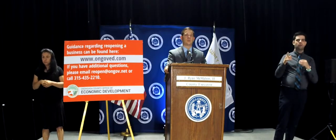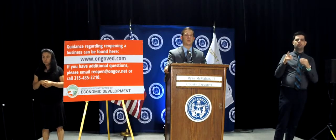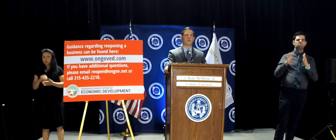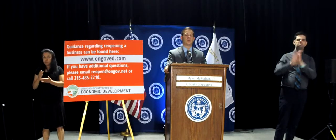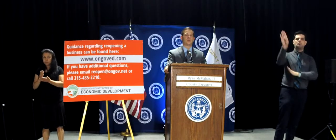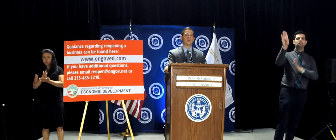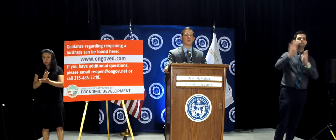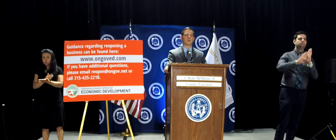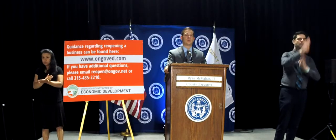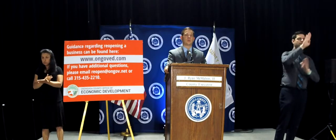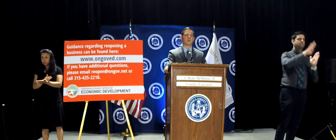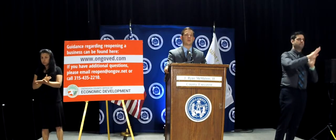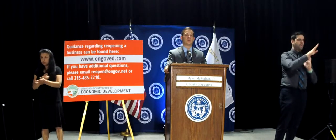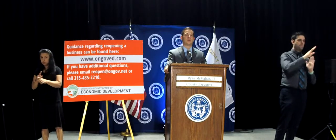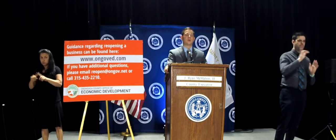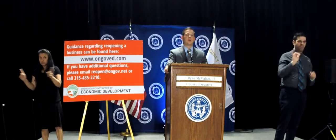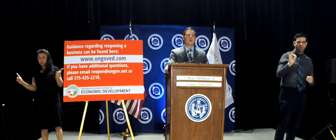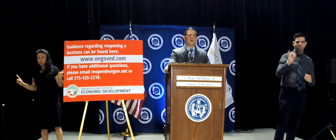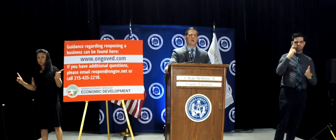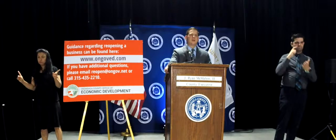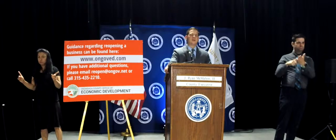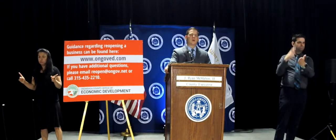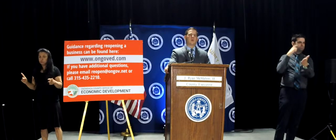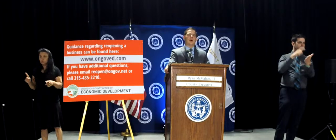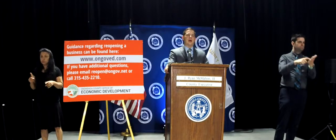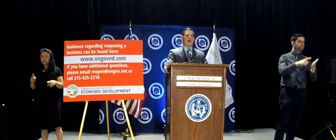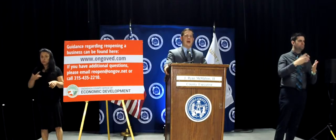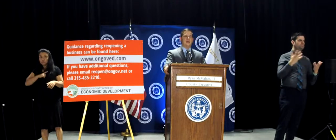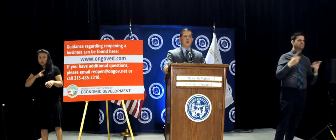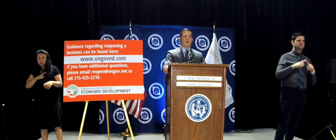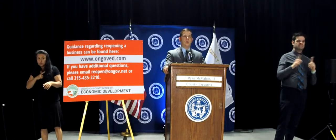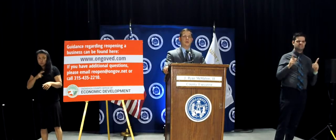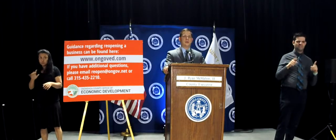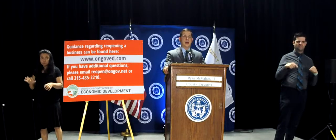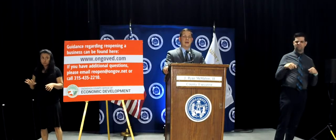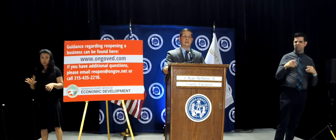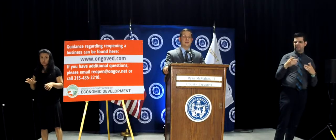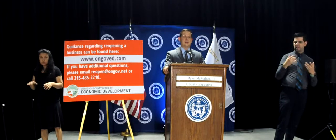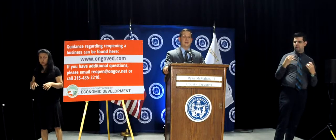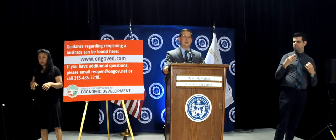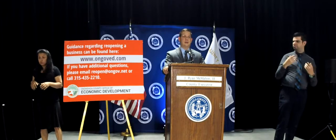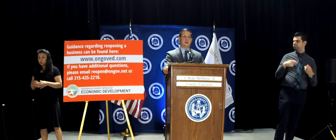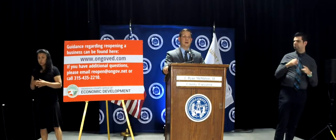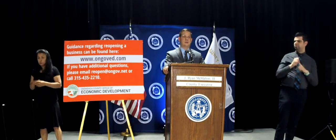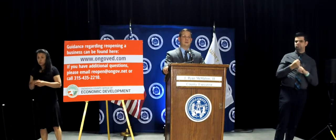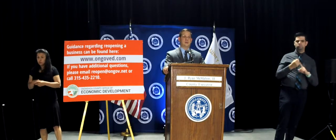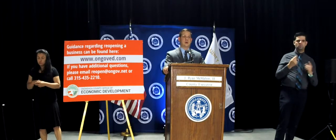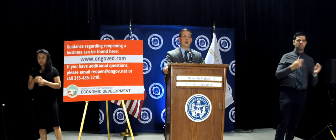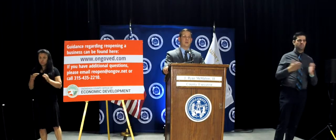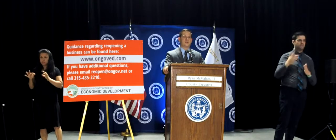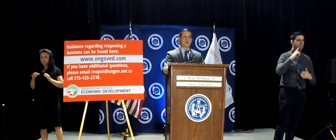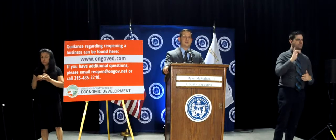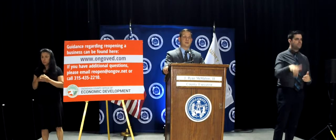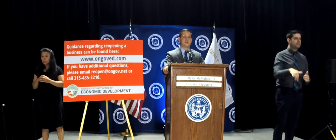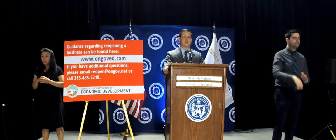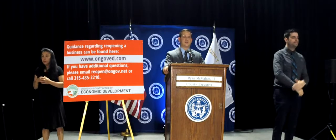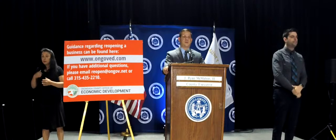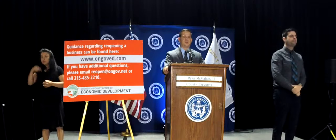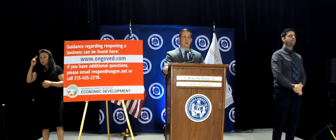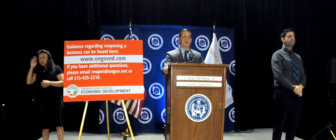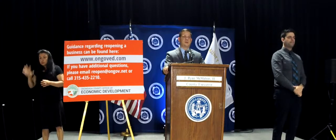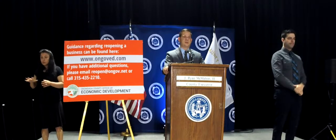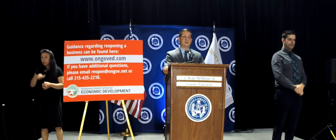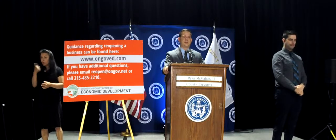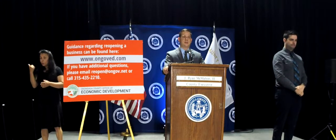we do? Are you guys nervous at all, especially heading into phase 3? So I know that there are other states that are seeing